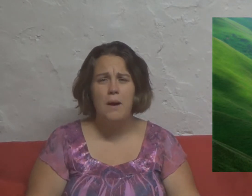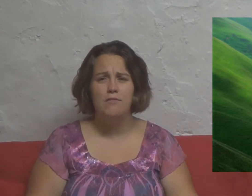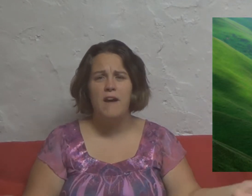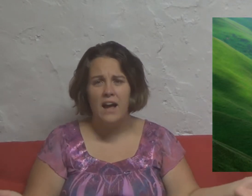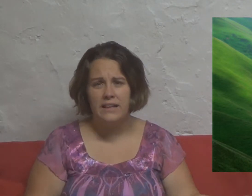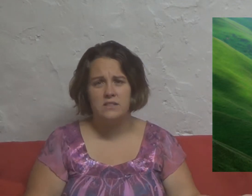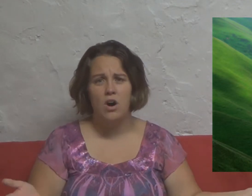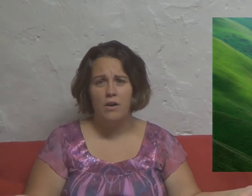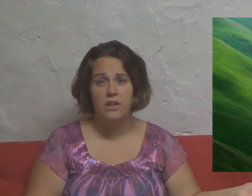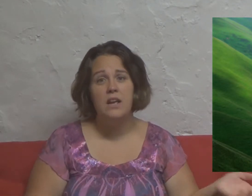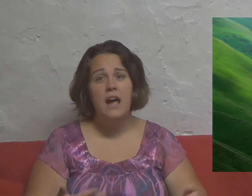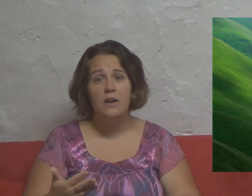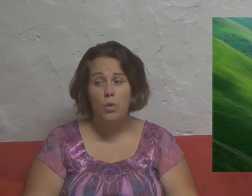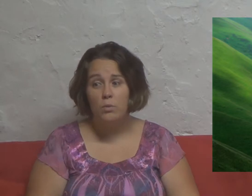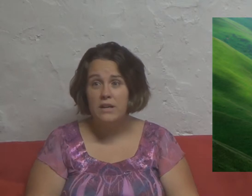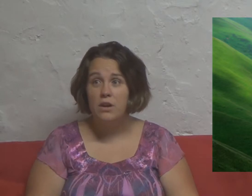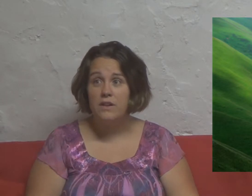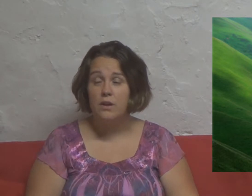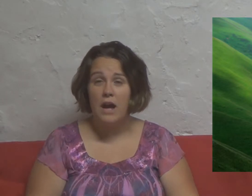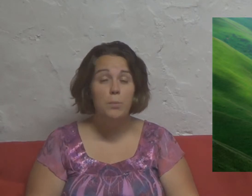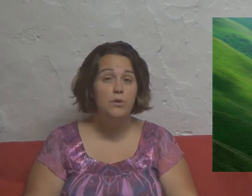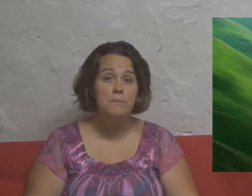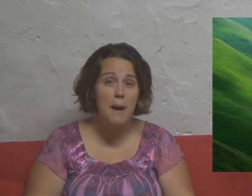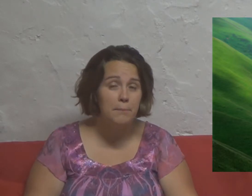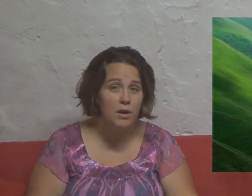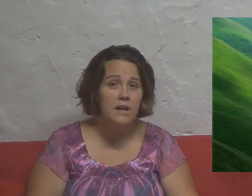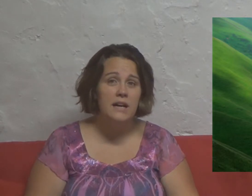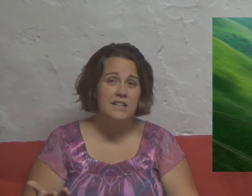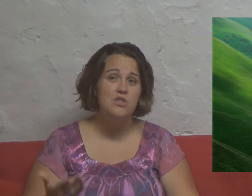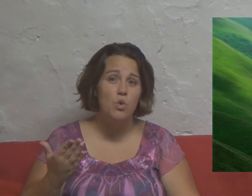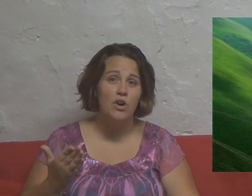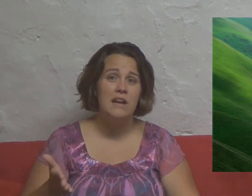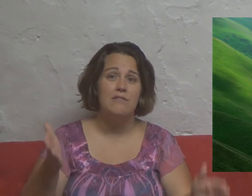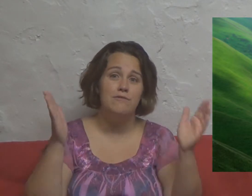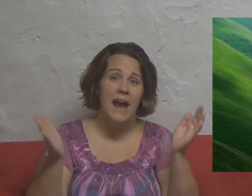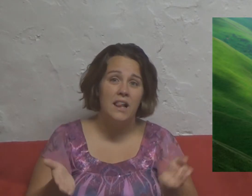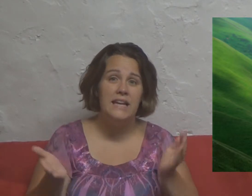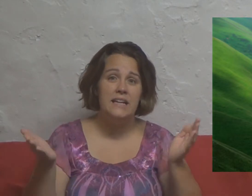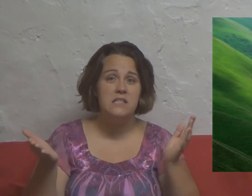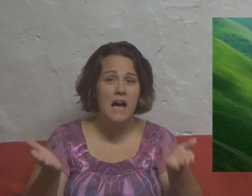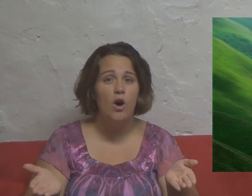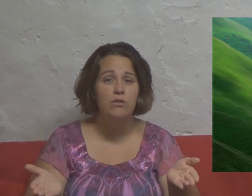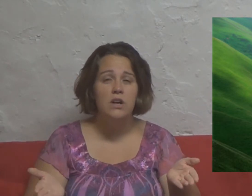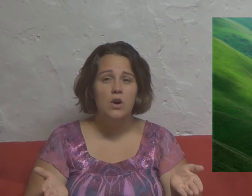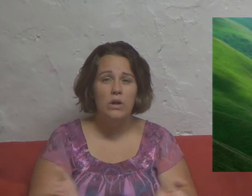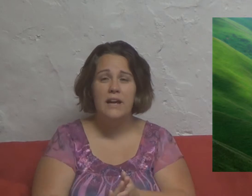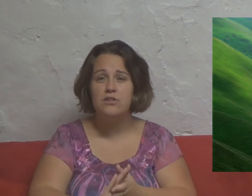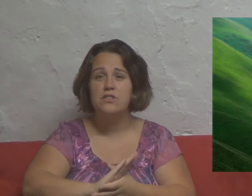about valleys often. And one way that could help you remember is the word valley itself. What letters does